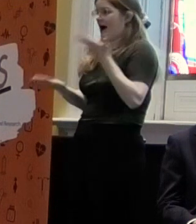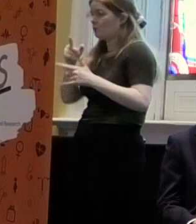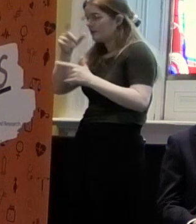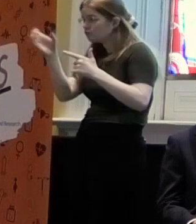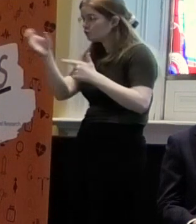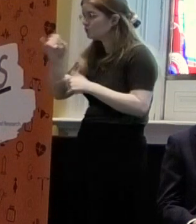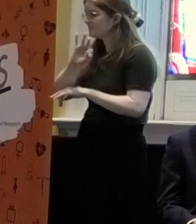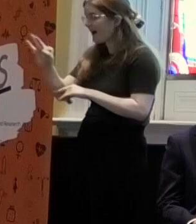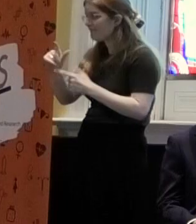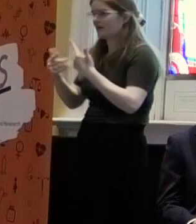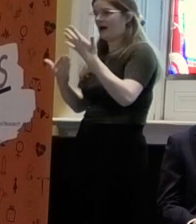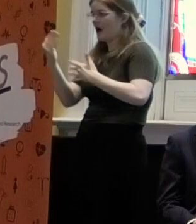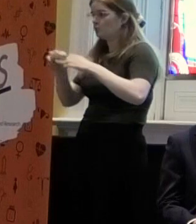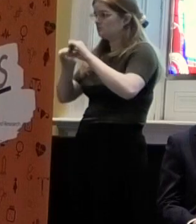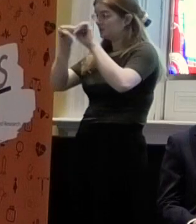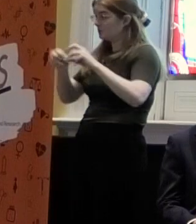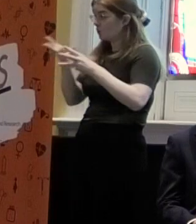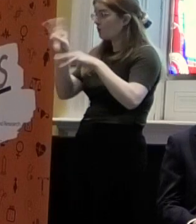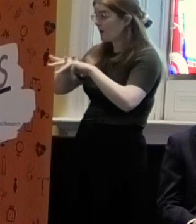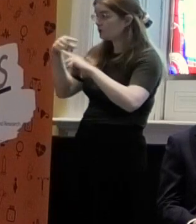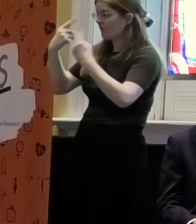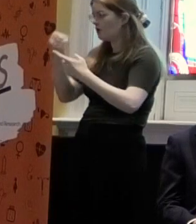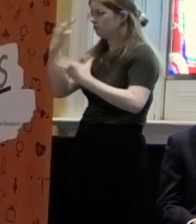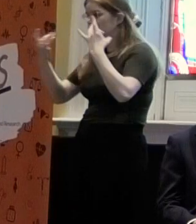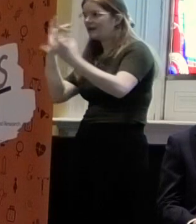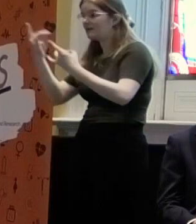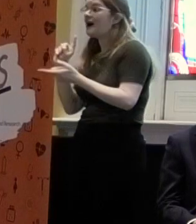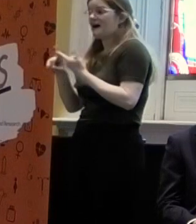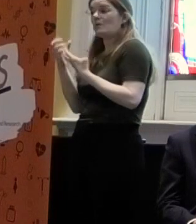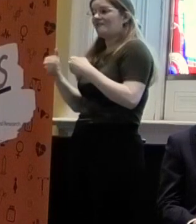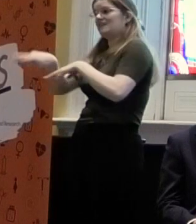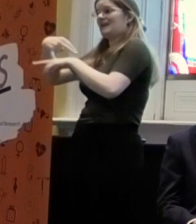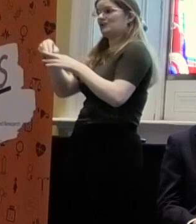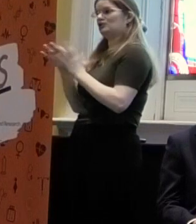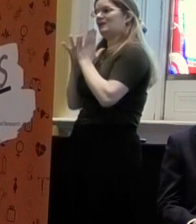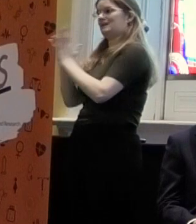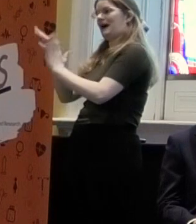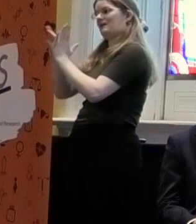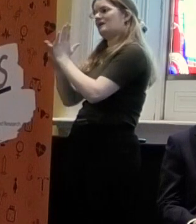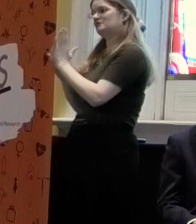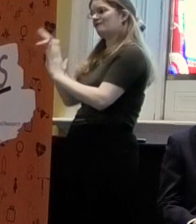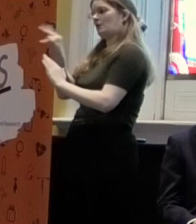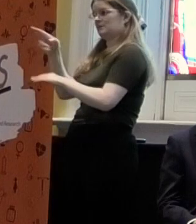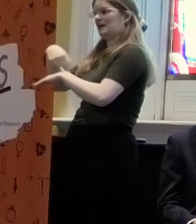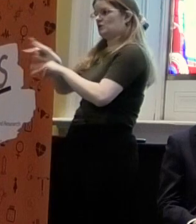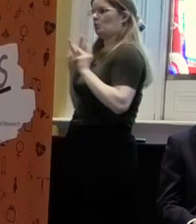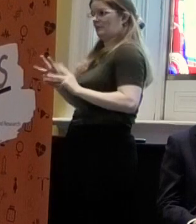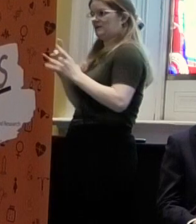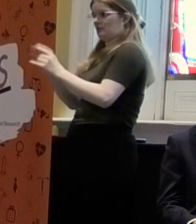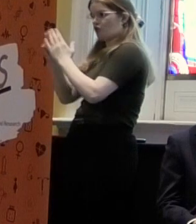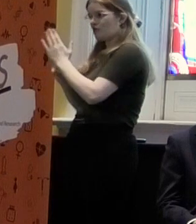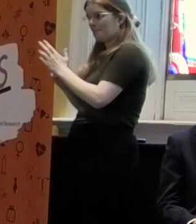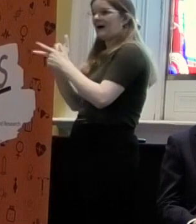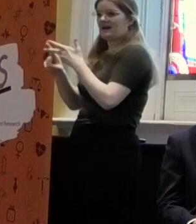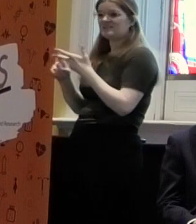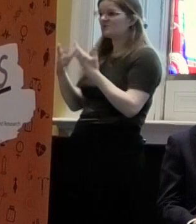recruiting, how the infrastructure is working. We also have national guidelines come from the National Women's and Infants Programme. We also have a